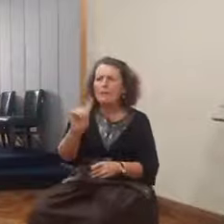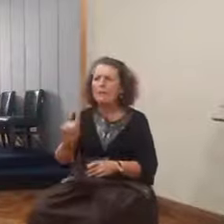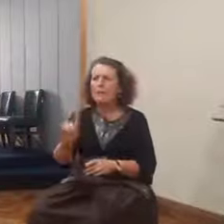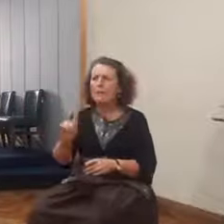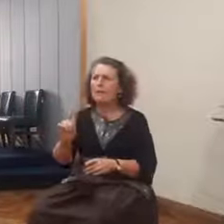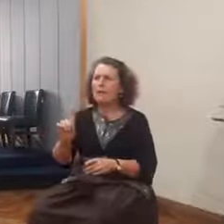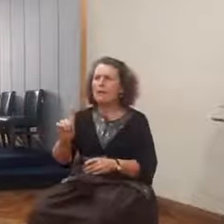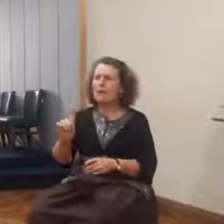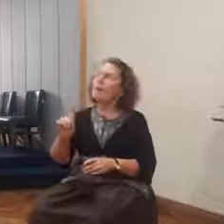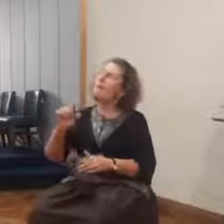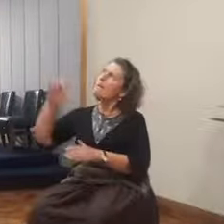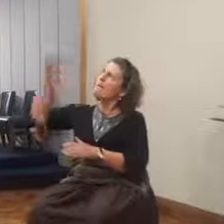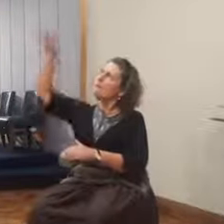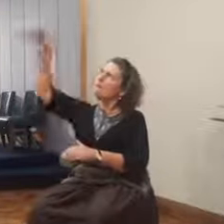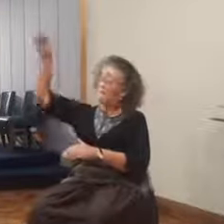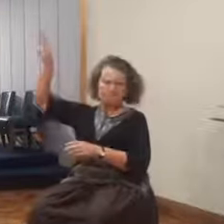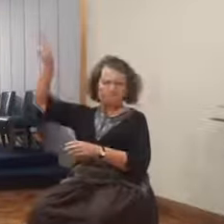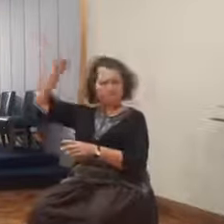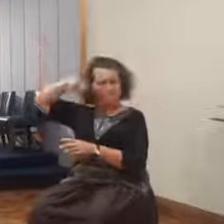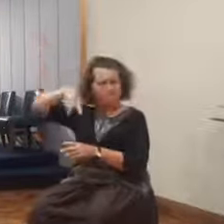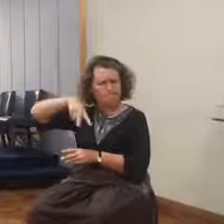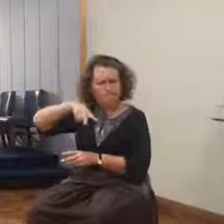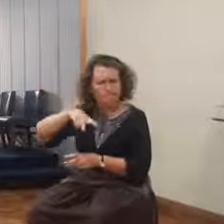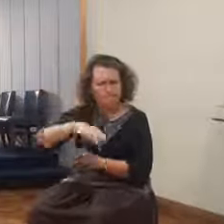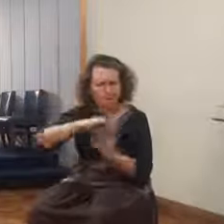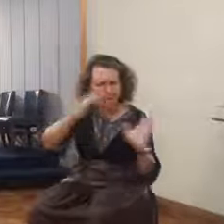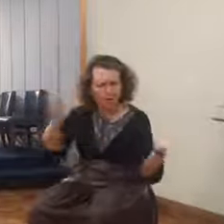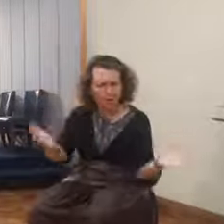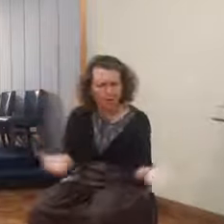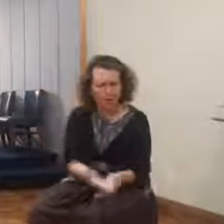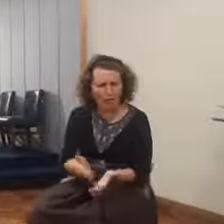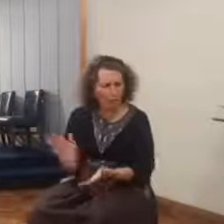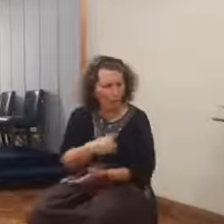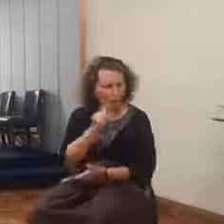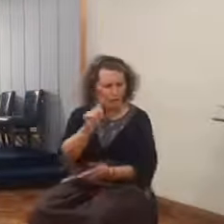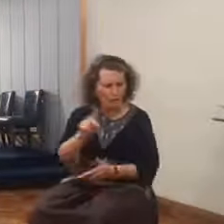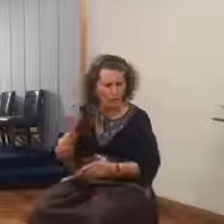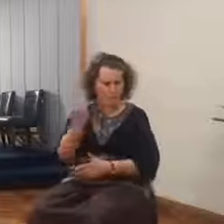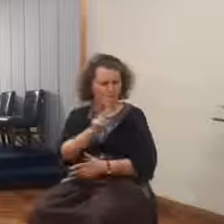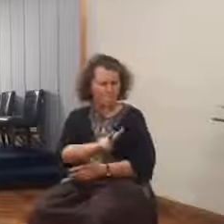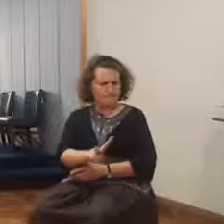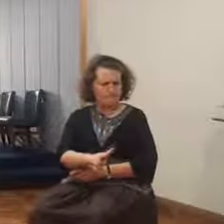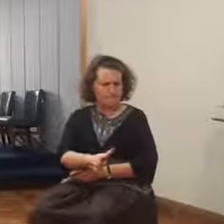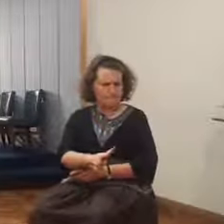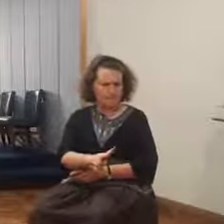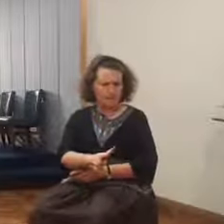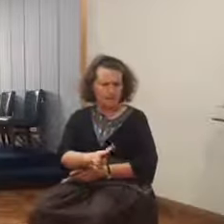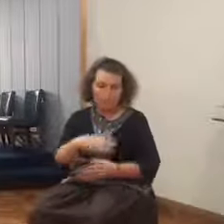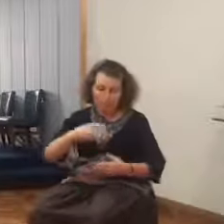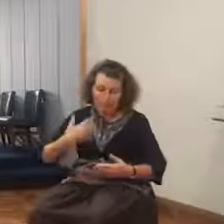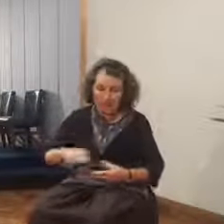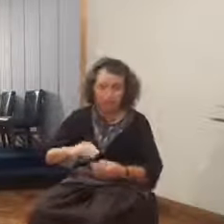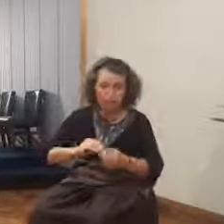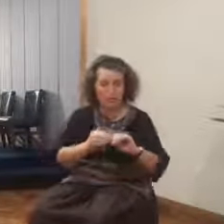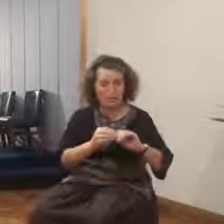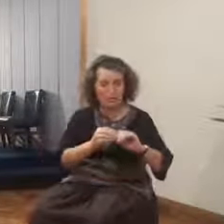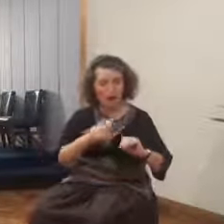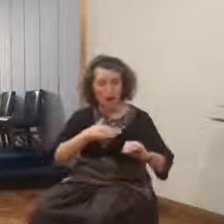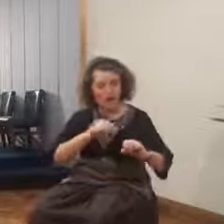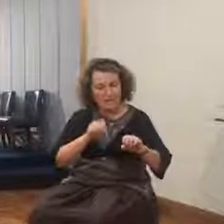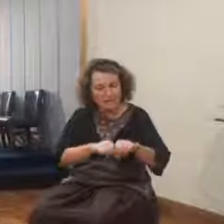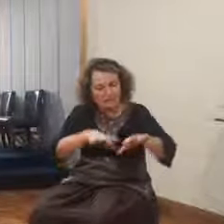his habitation he looketh upon all the inhabitants of the earth. He fashioneth their hearts alike, he